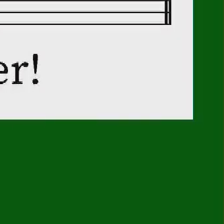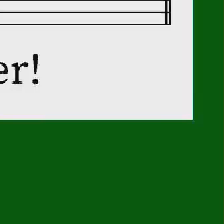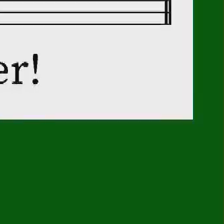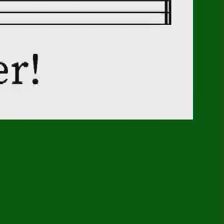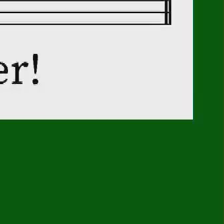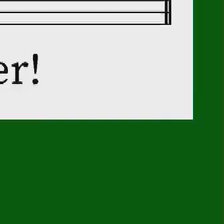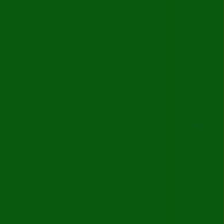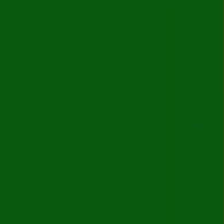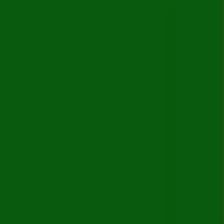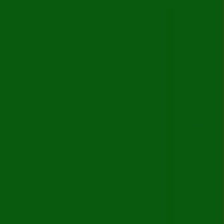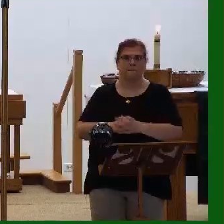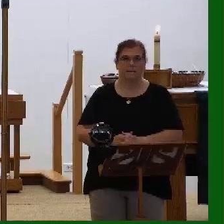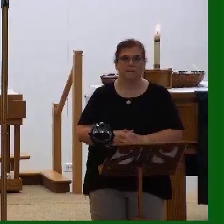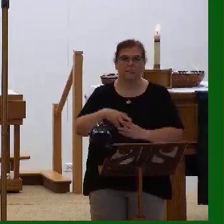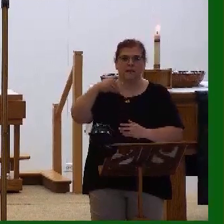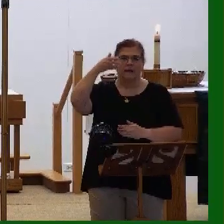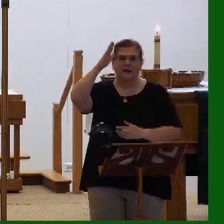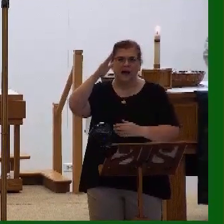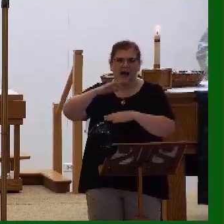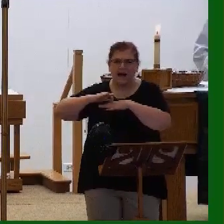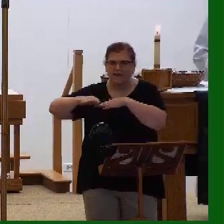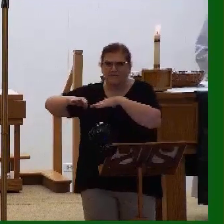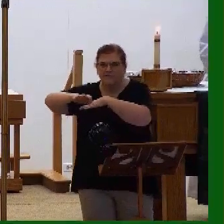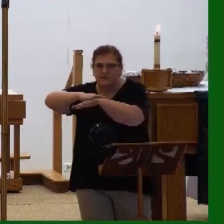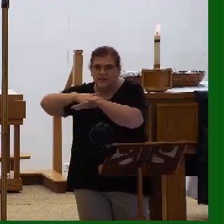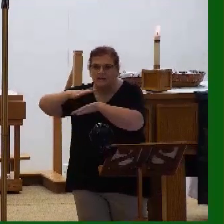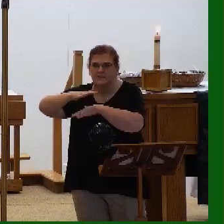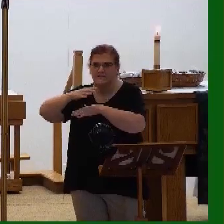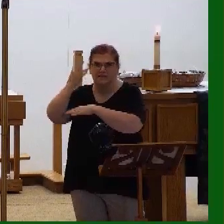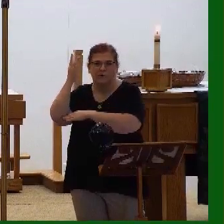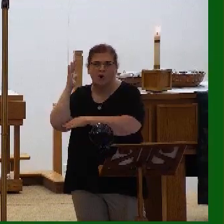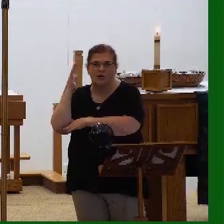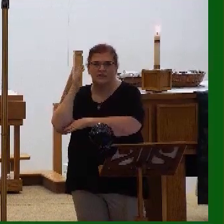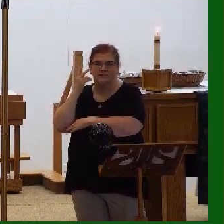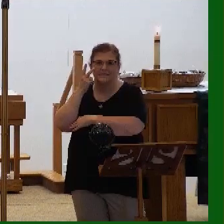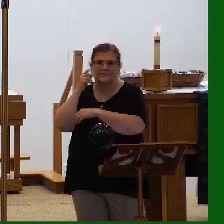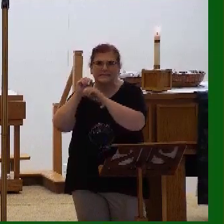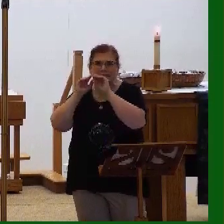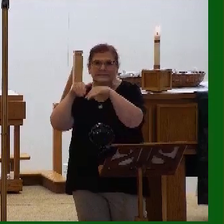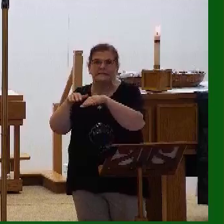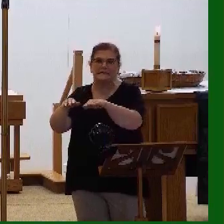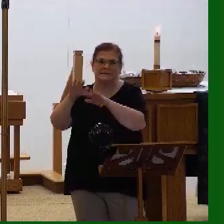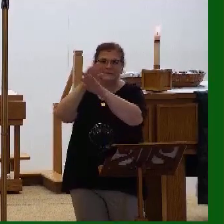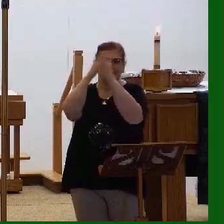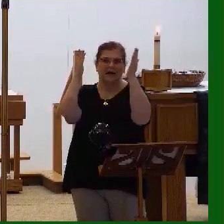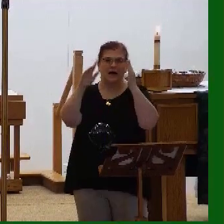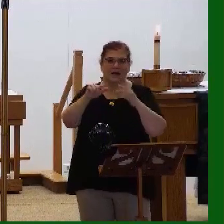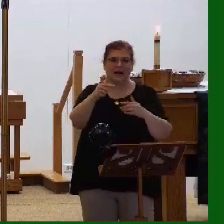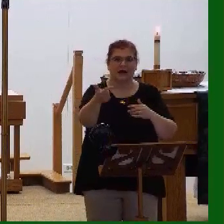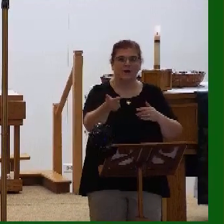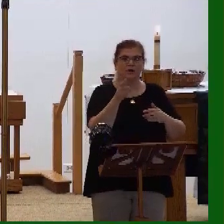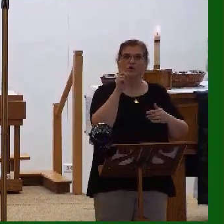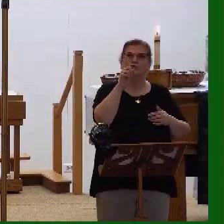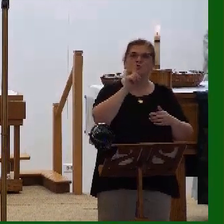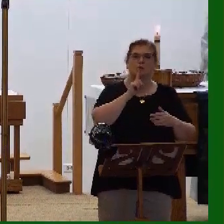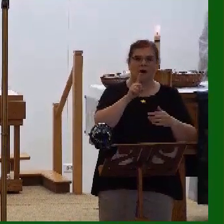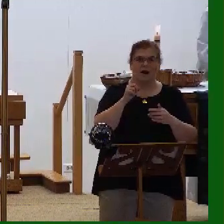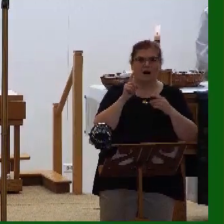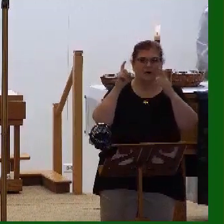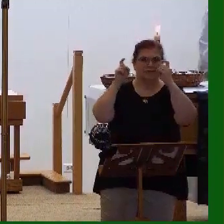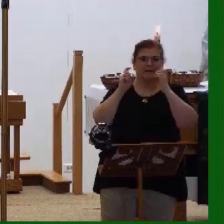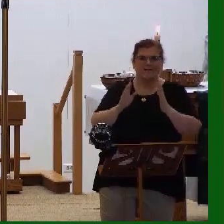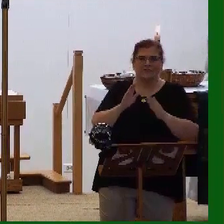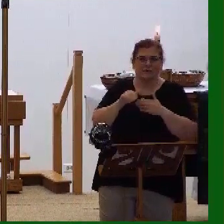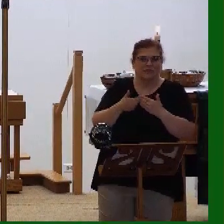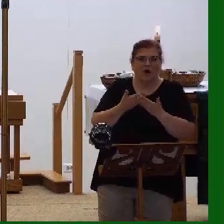prayer. God of field and forest, sea and sky, you are the giver of all